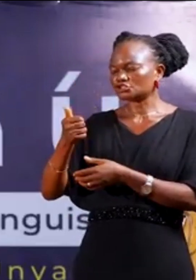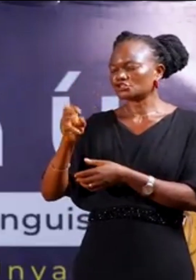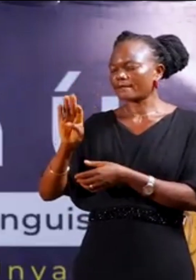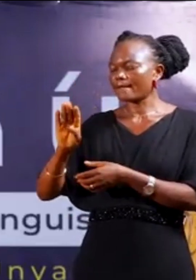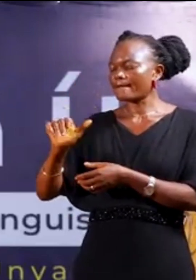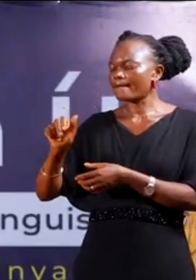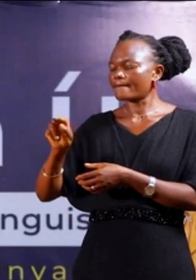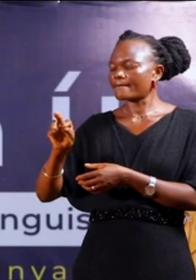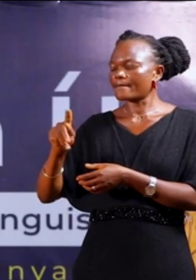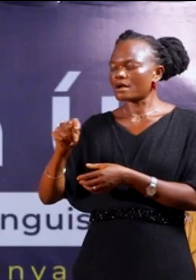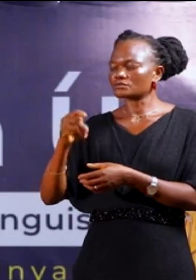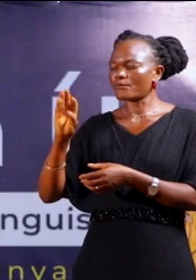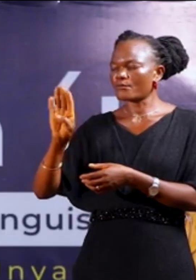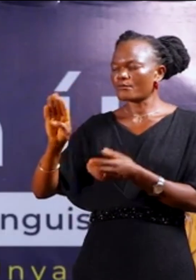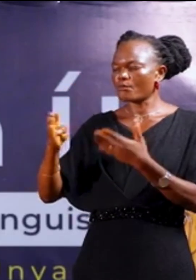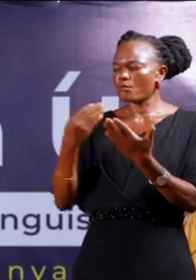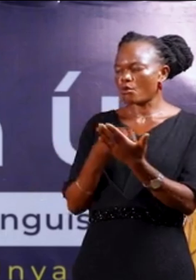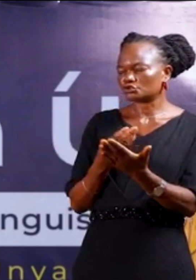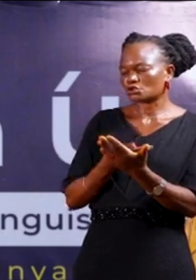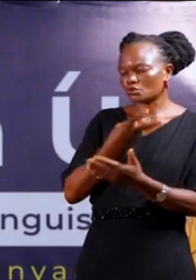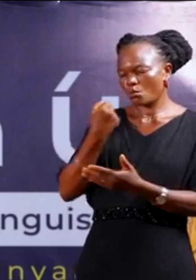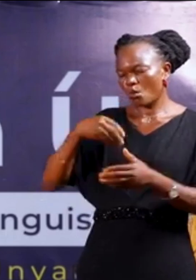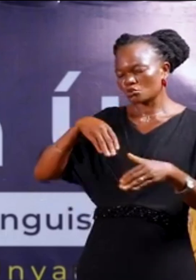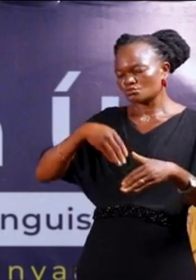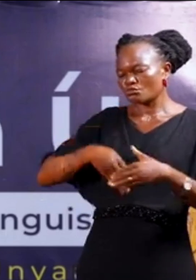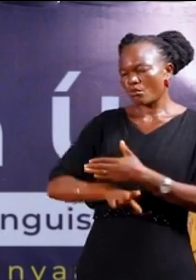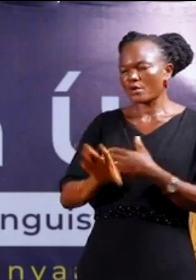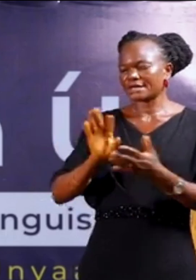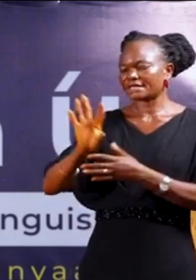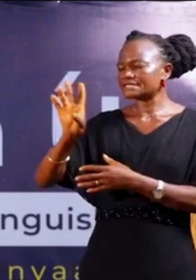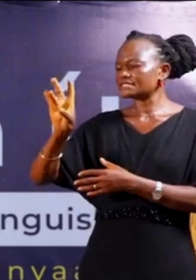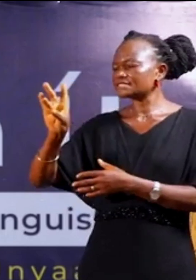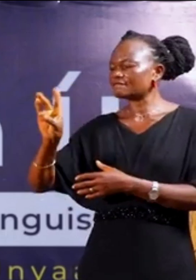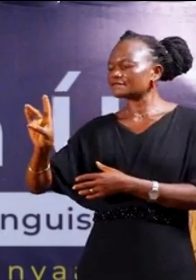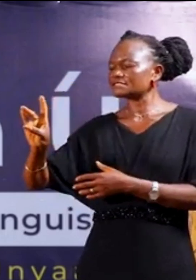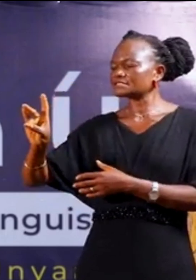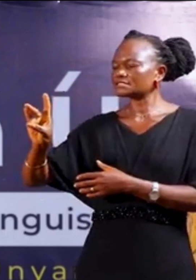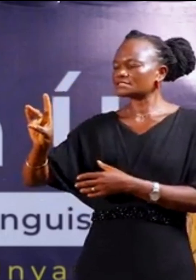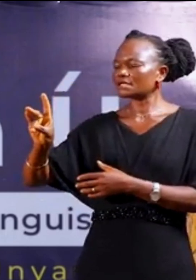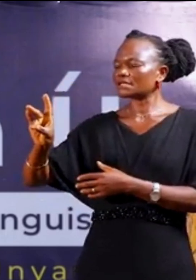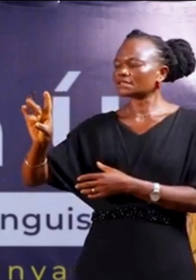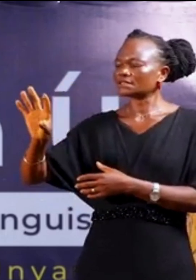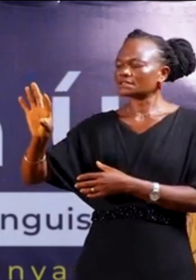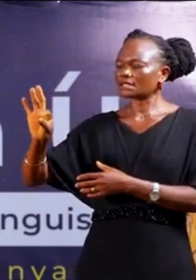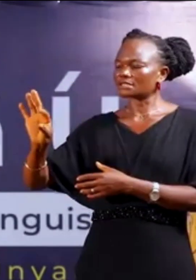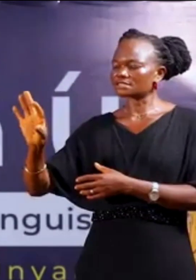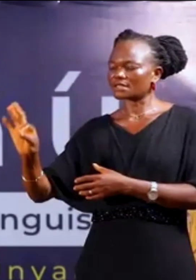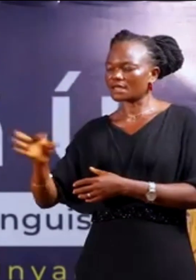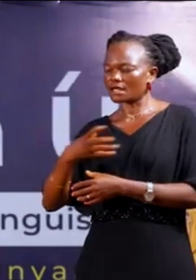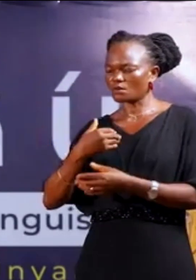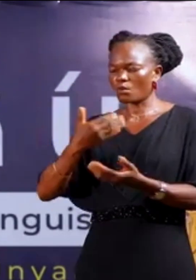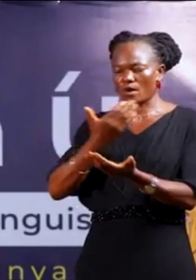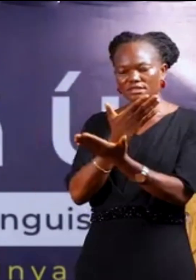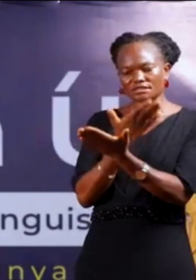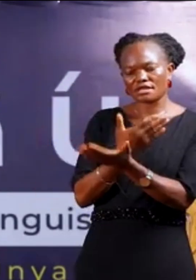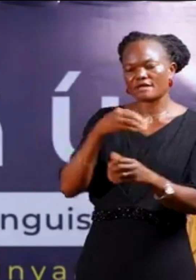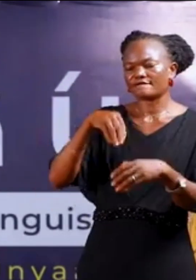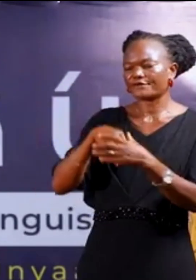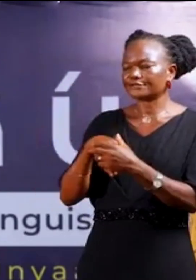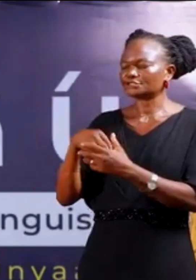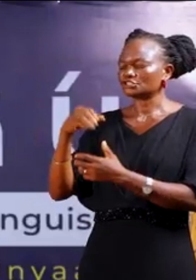Montet, was born in 1799 in Igbo land. and was enslaved in